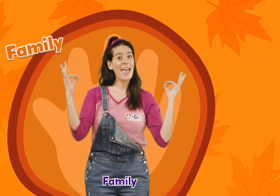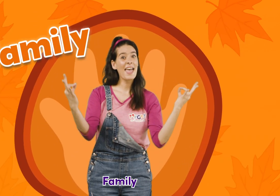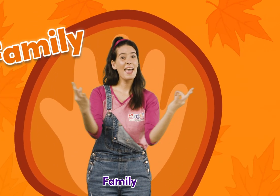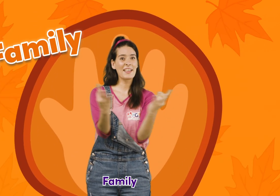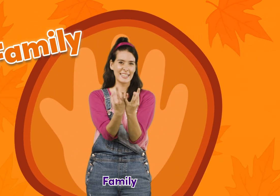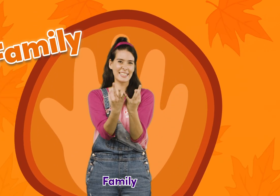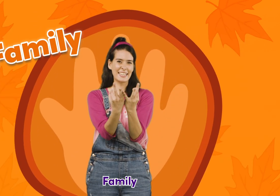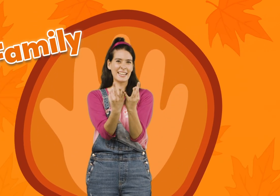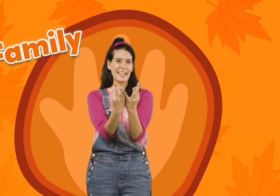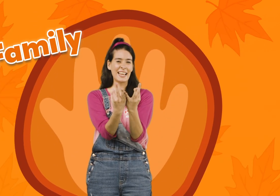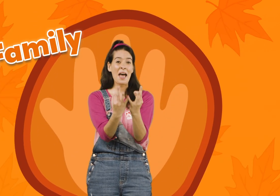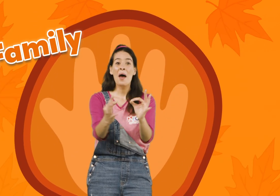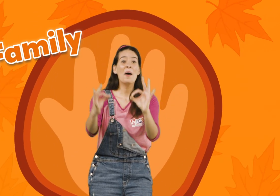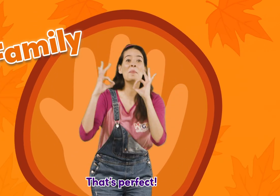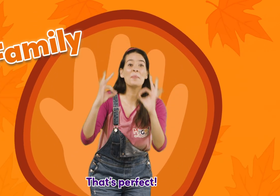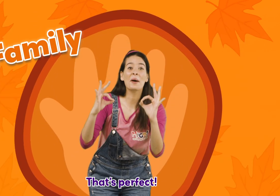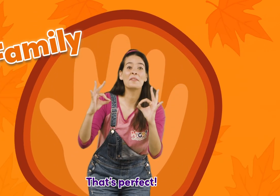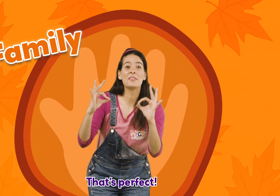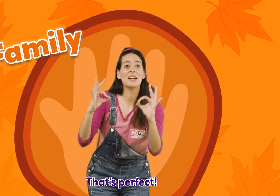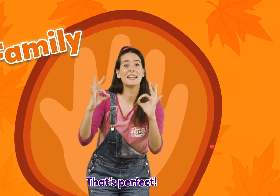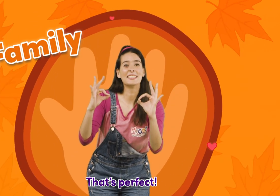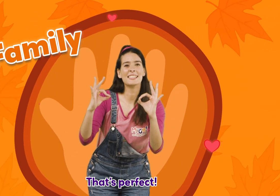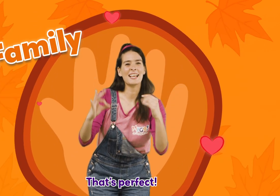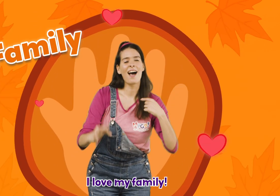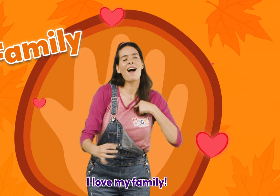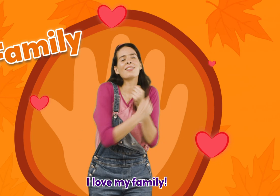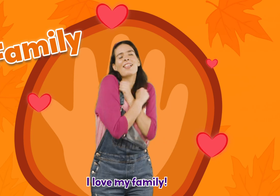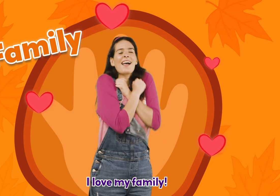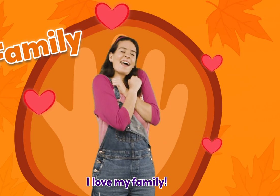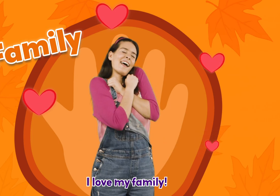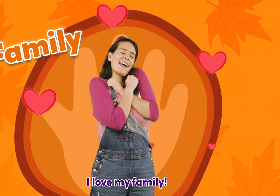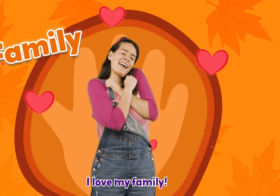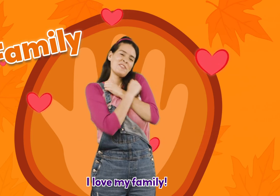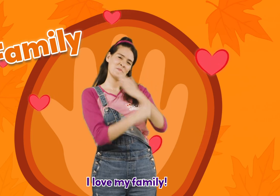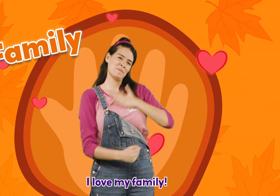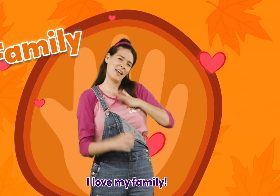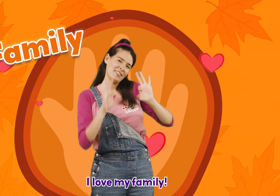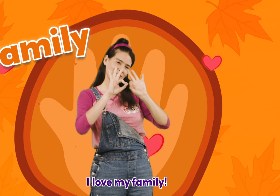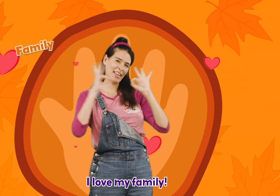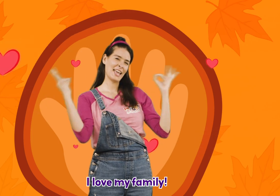Family. That's perfect. I love my family.